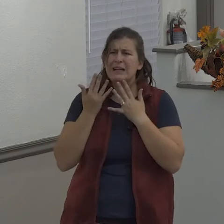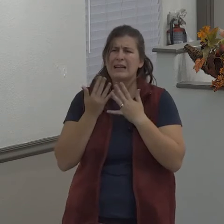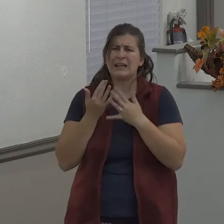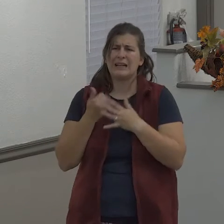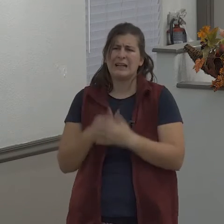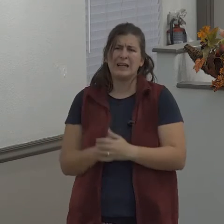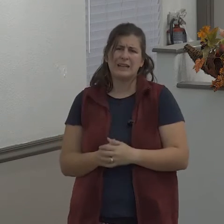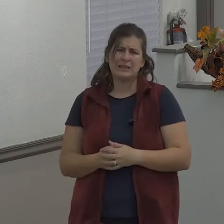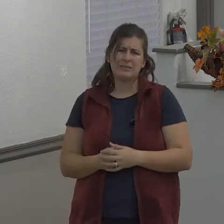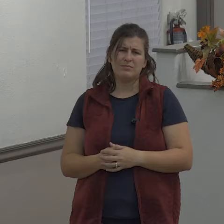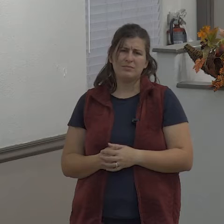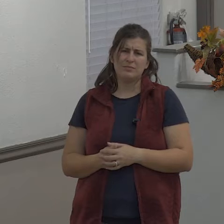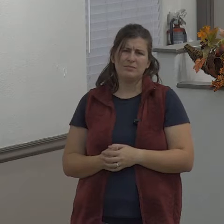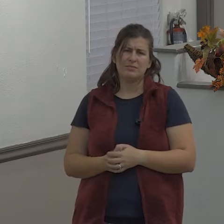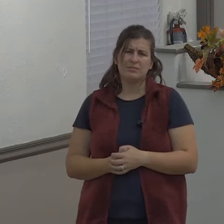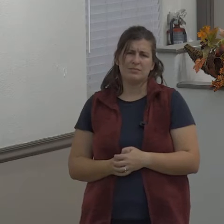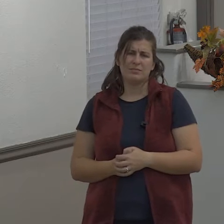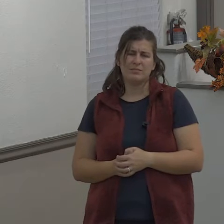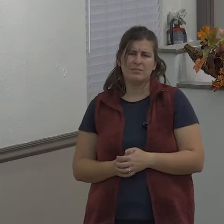How sad.